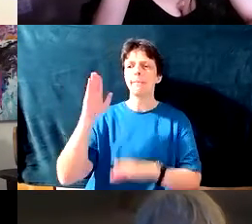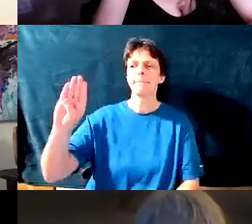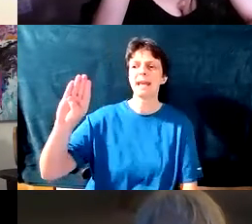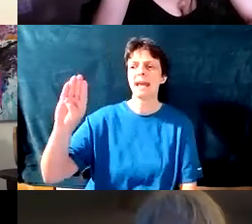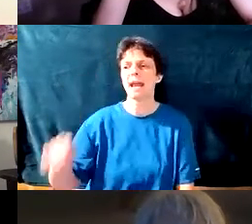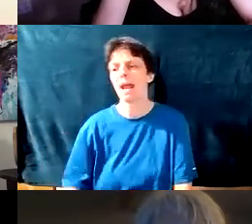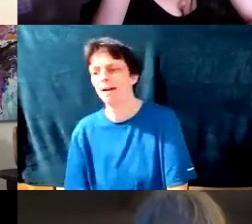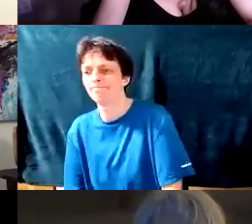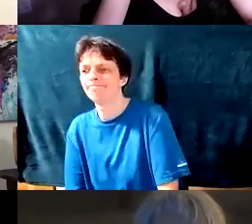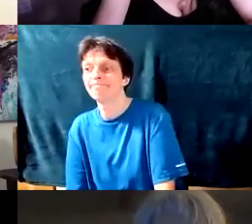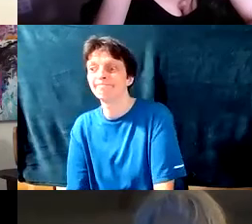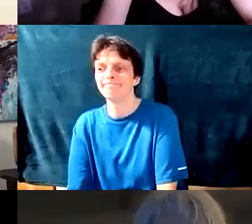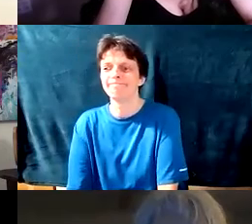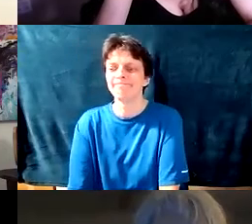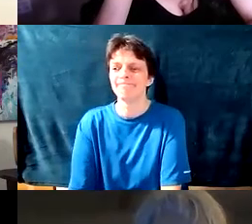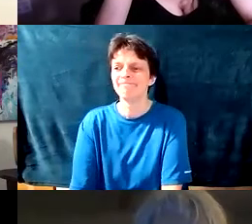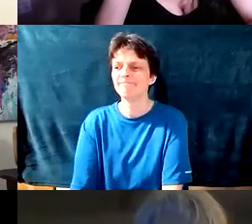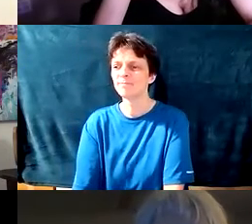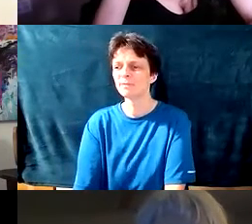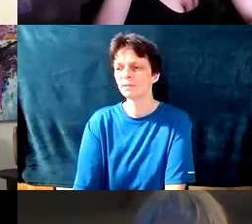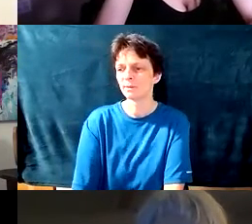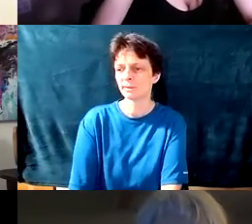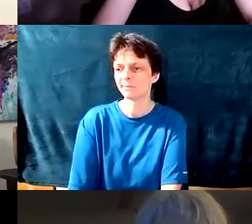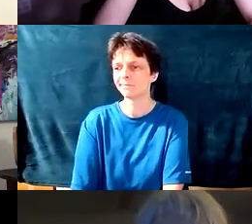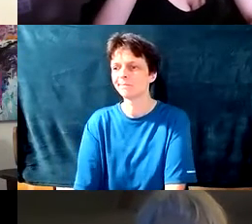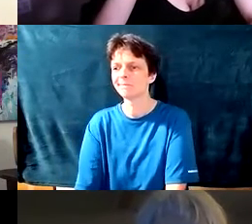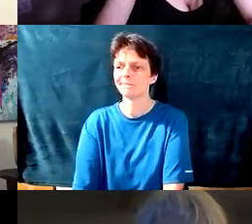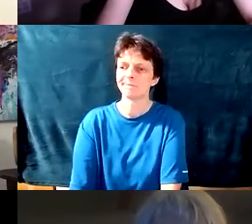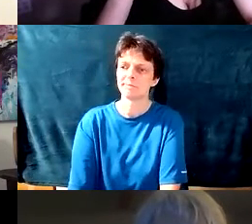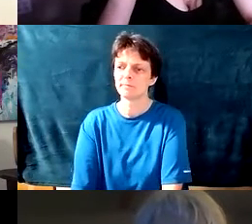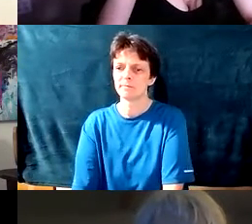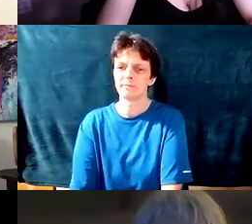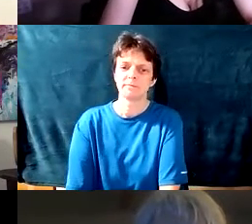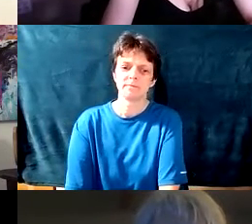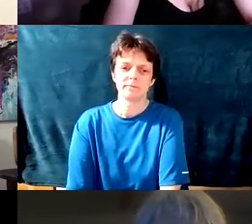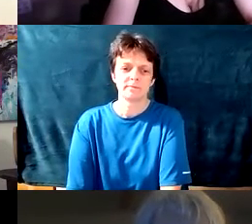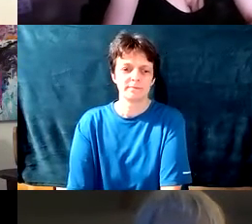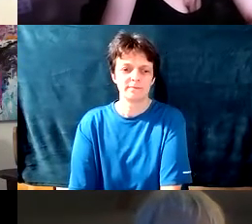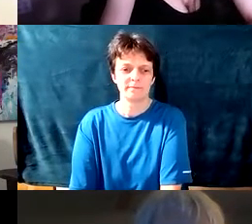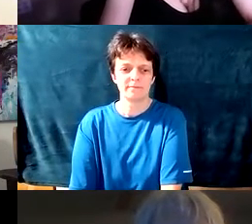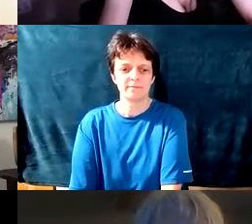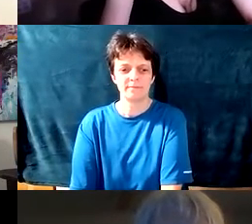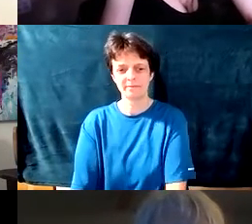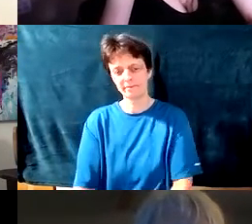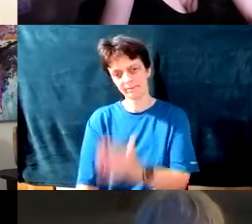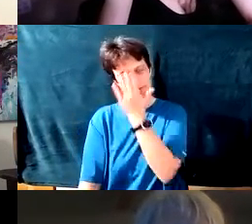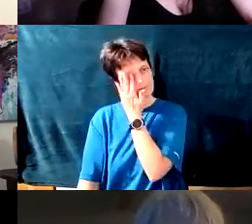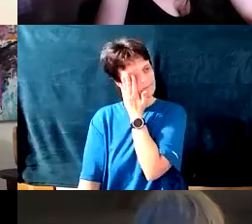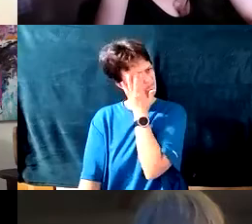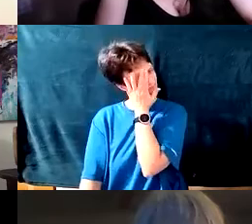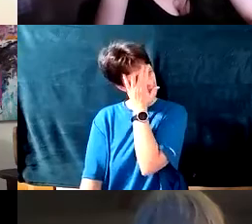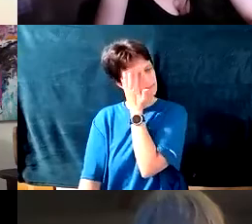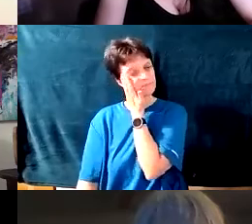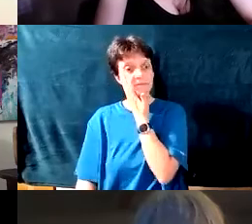Yeah, it has been a long day. Yeah. One of those. Yeah, it's funny because so the